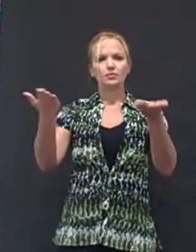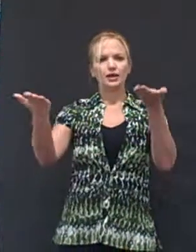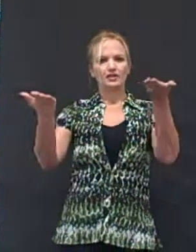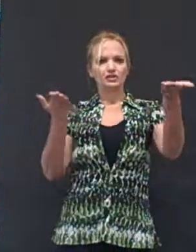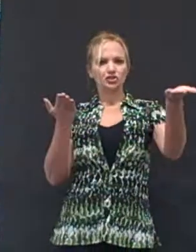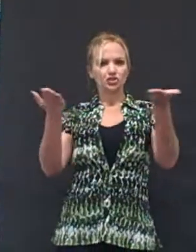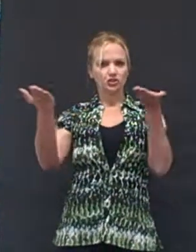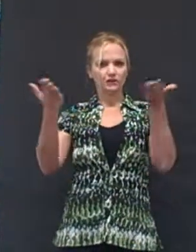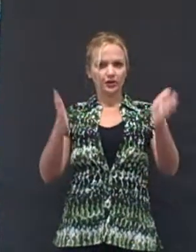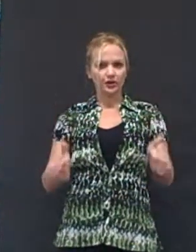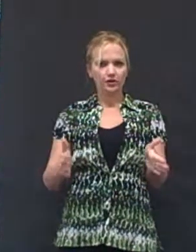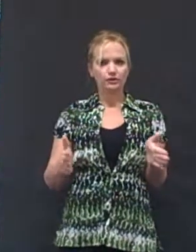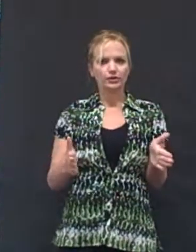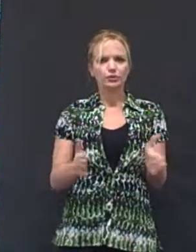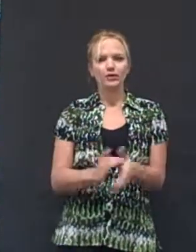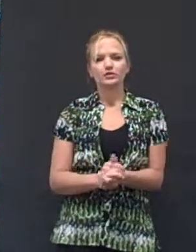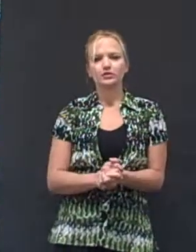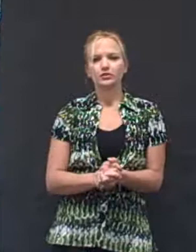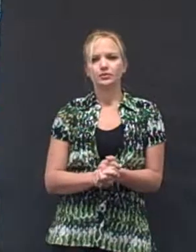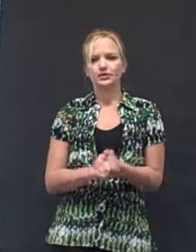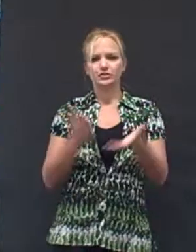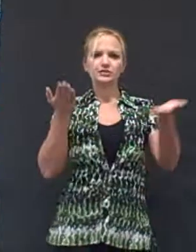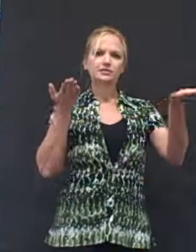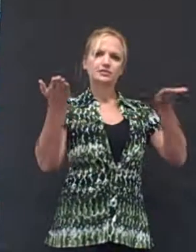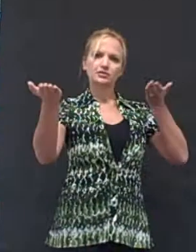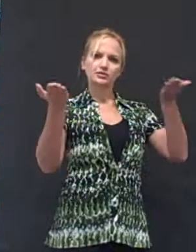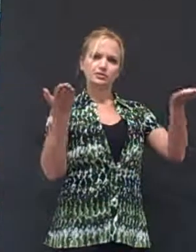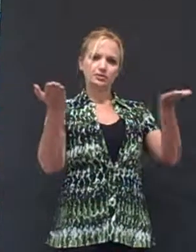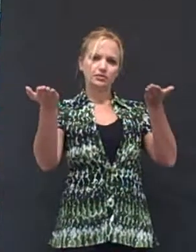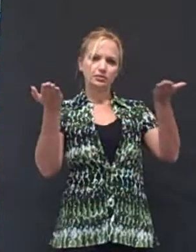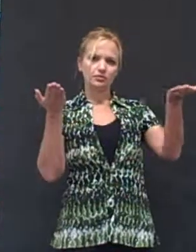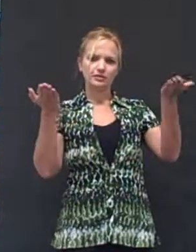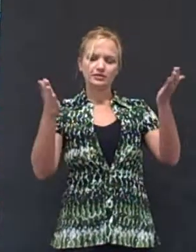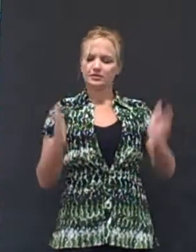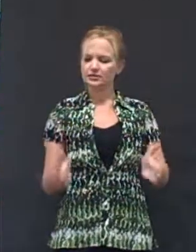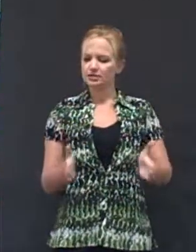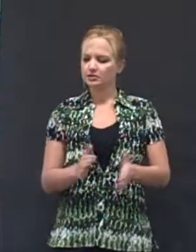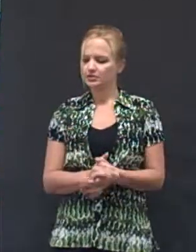We have a server, or a waiter or waitress, so somebody who waits tables.